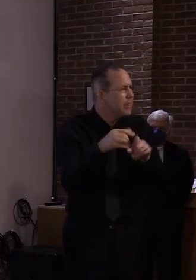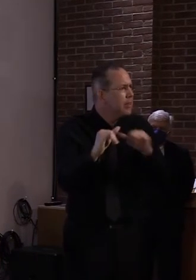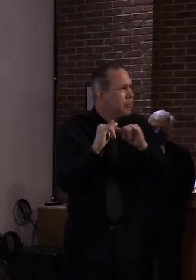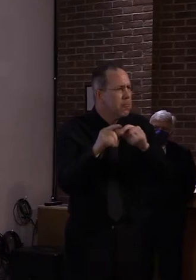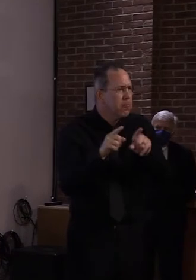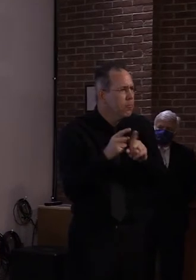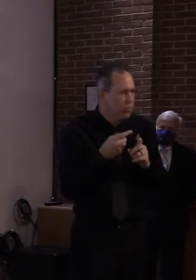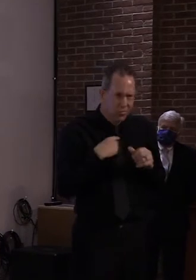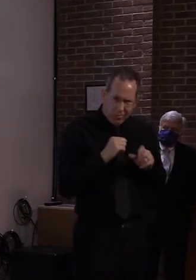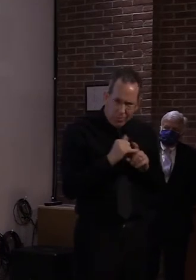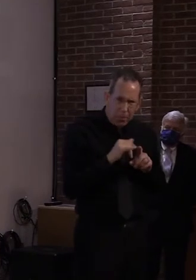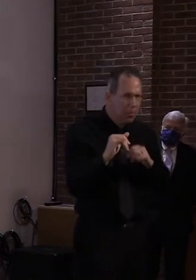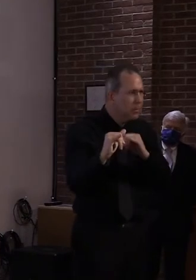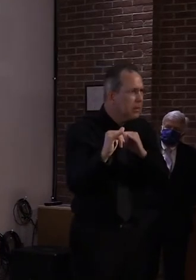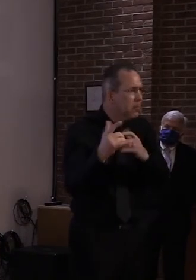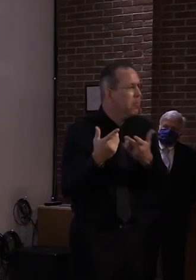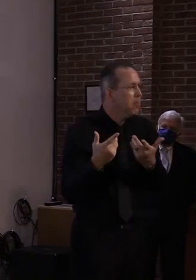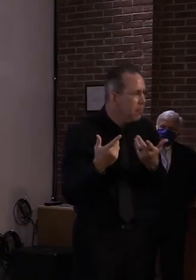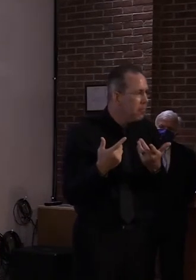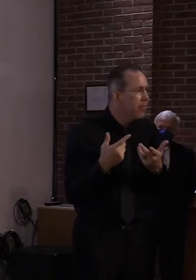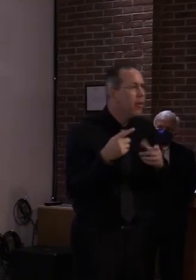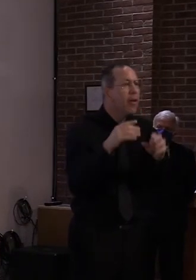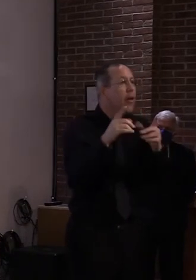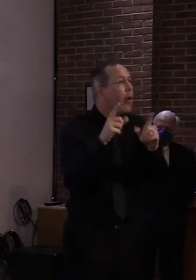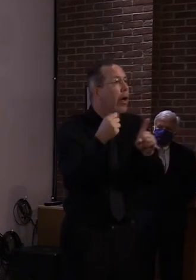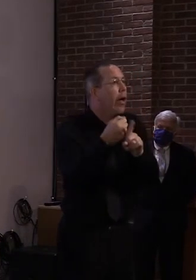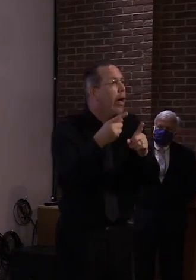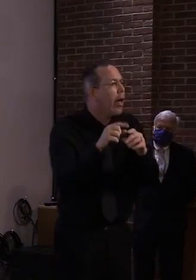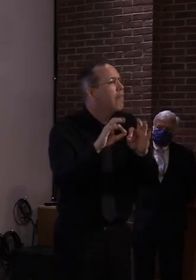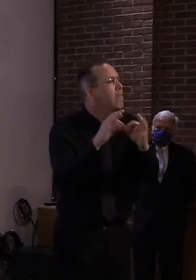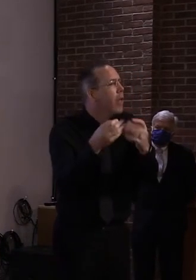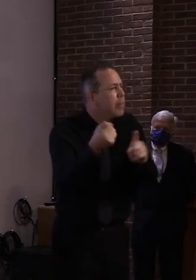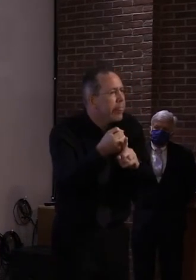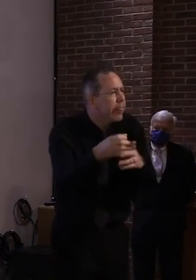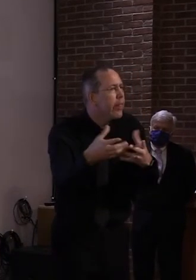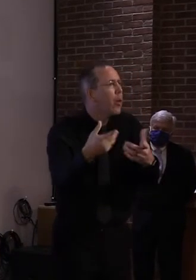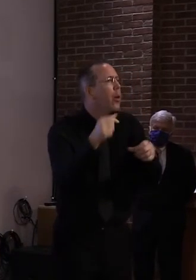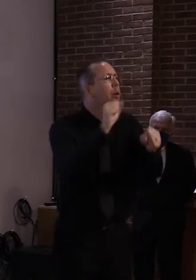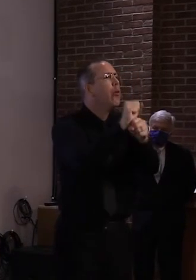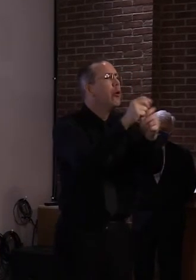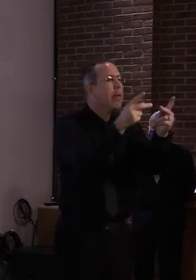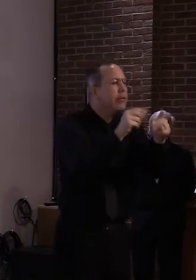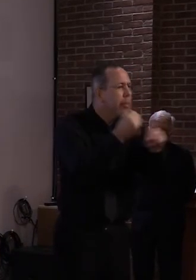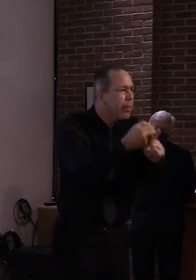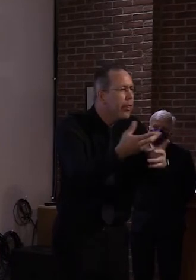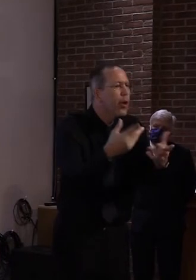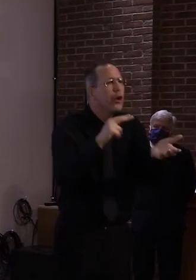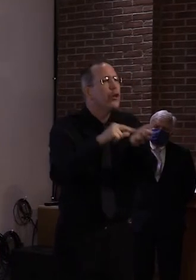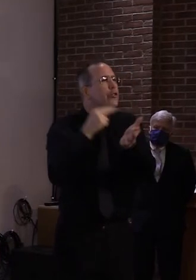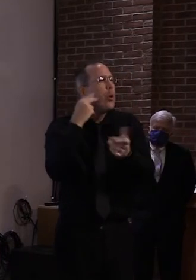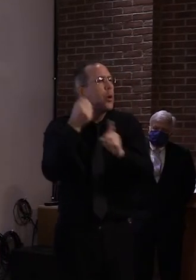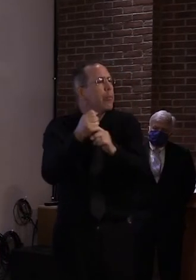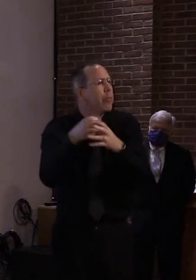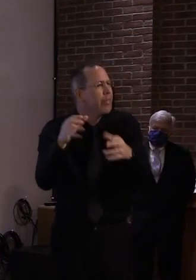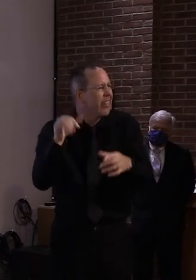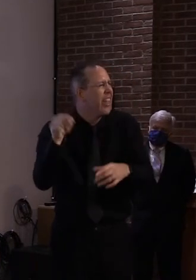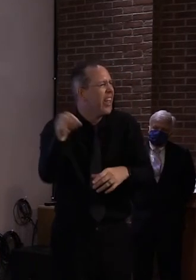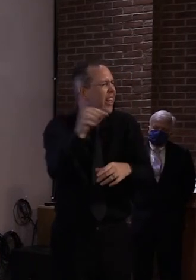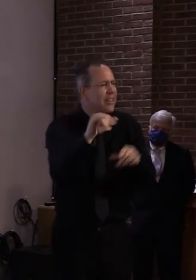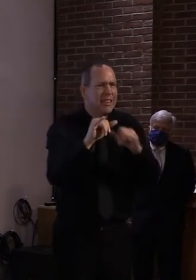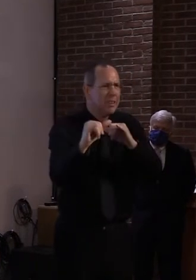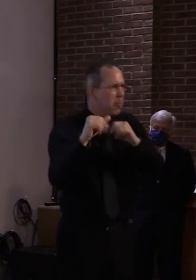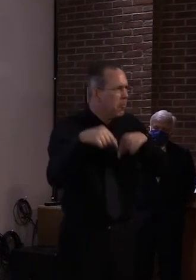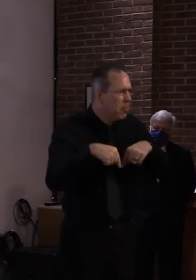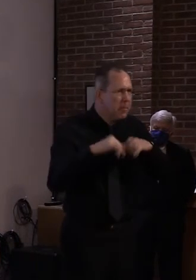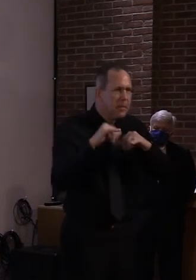that are occurring, and they are working to keep those contained and under control. So that is also a similarity as these states that